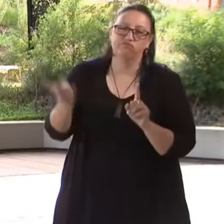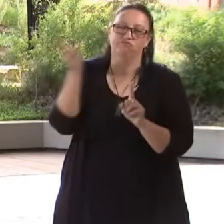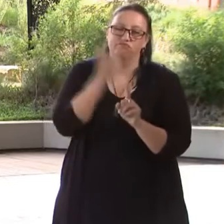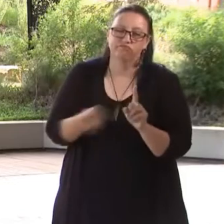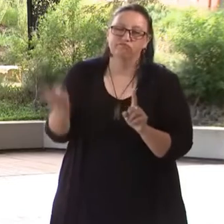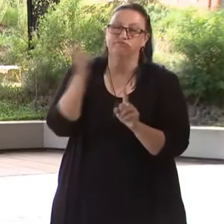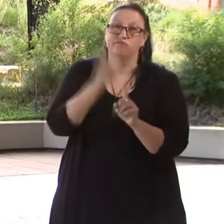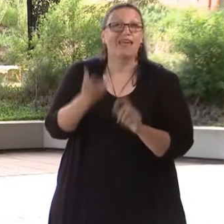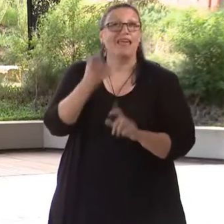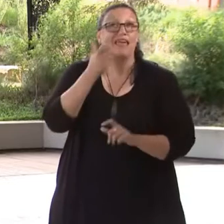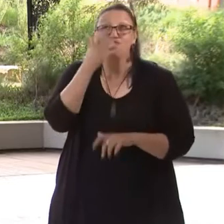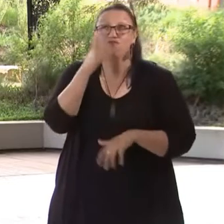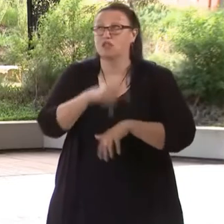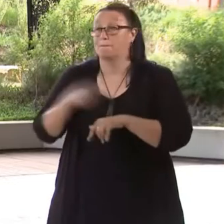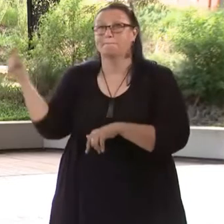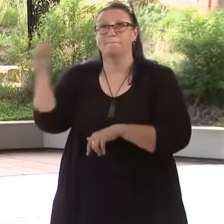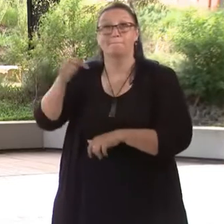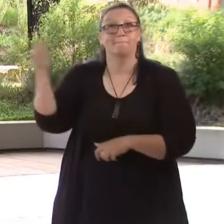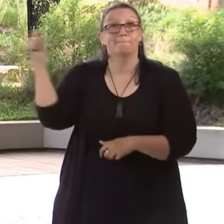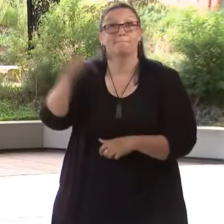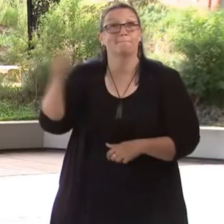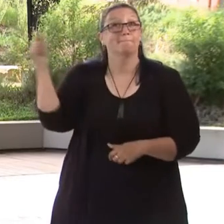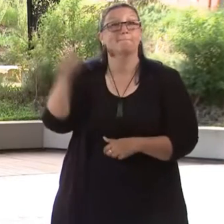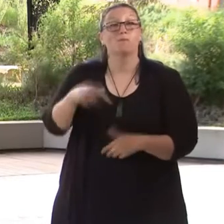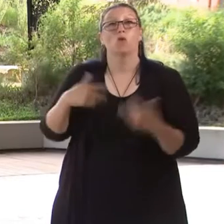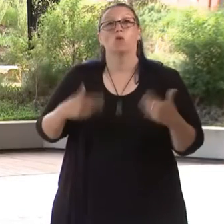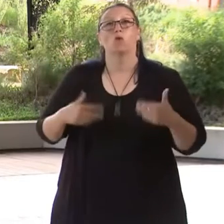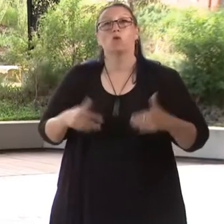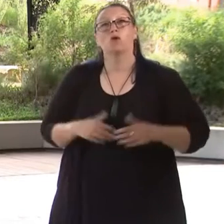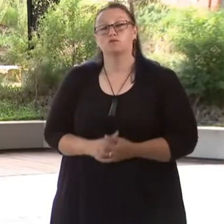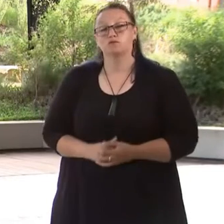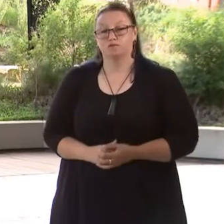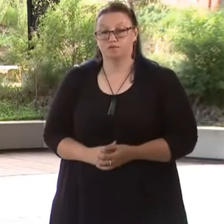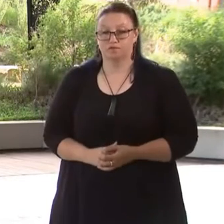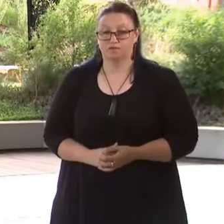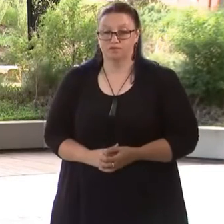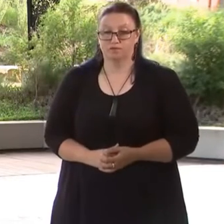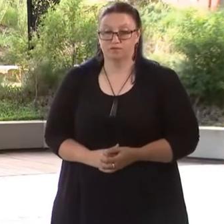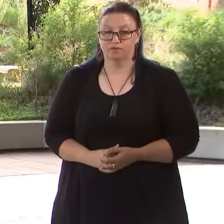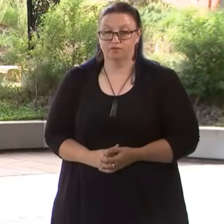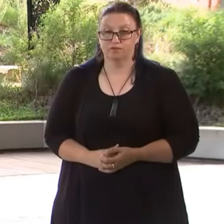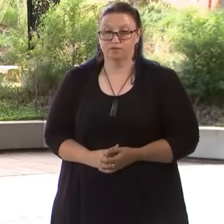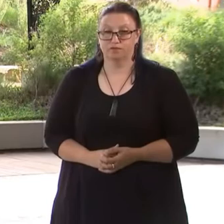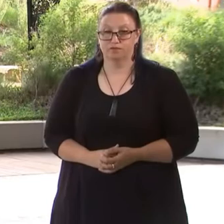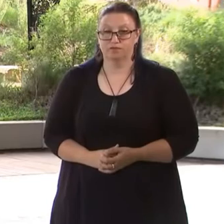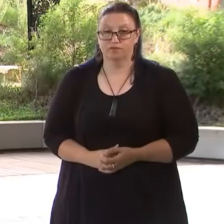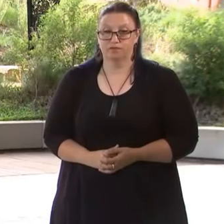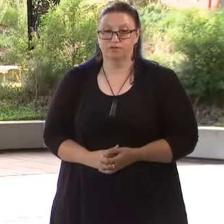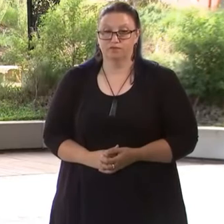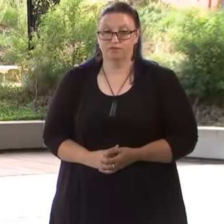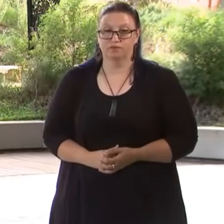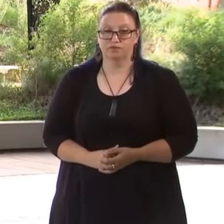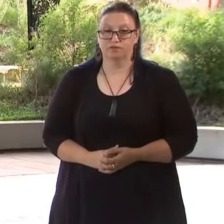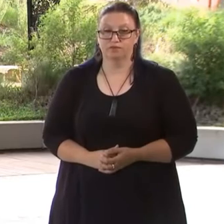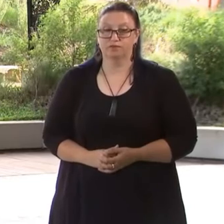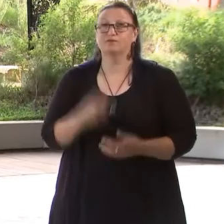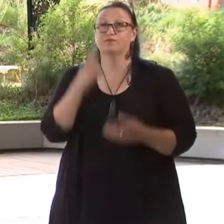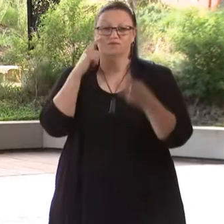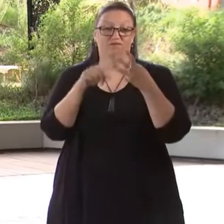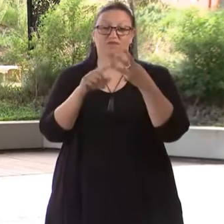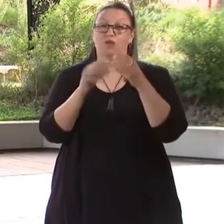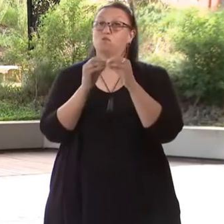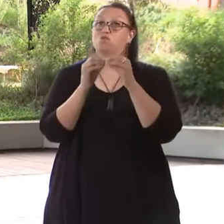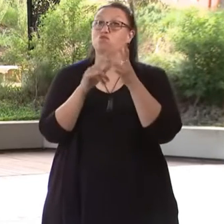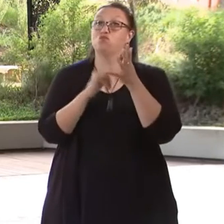attend these press conferences. It's pleasing to see we have seen a slight uptick in bookings for booster doses in